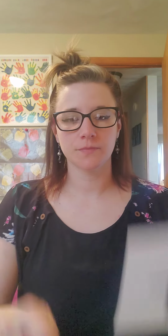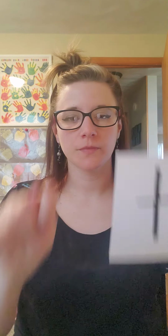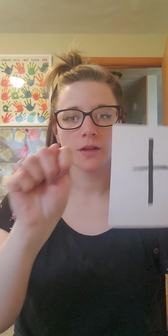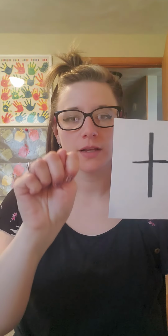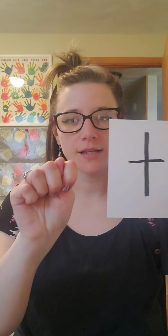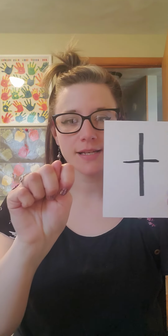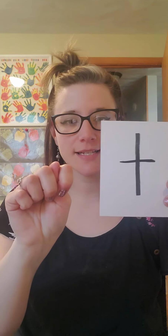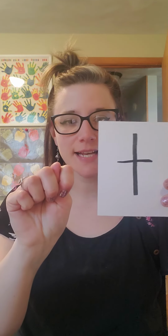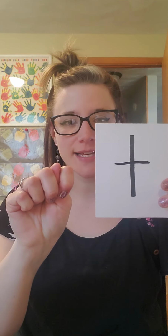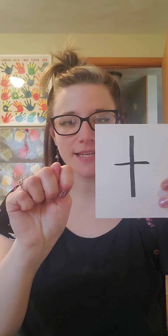T,